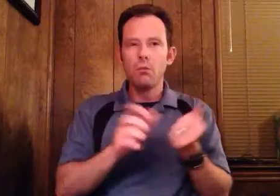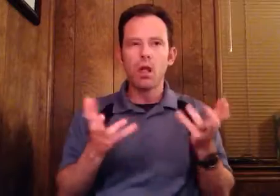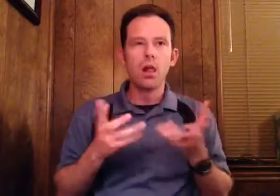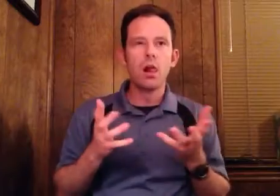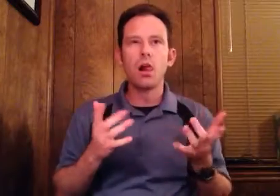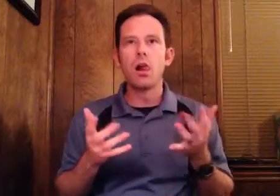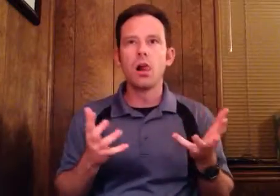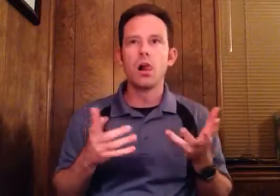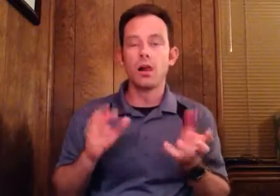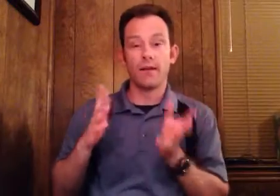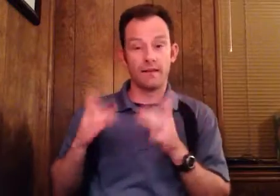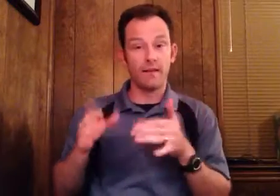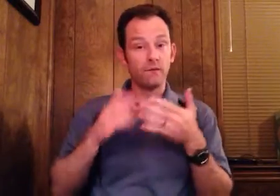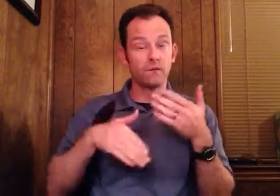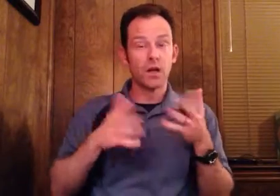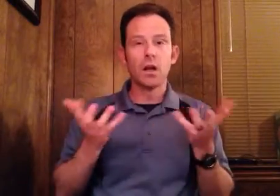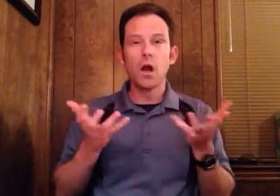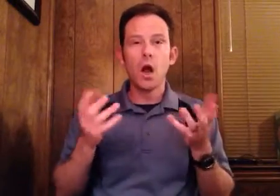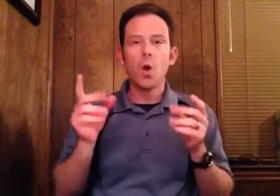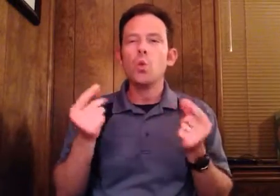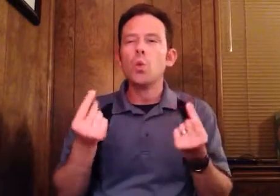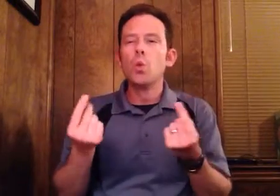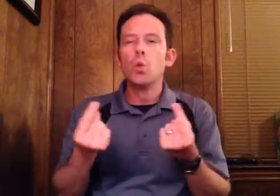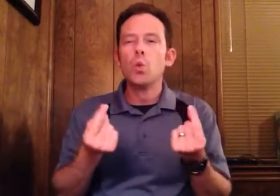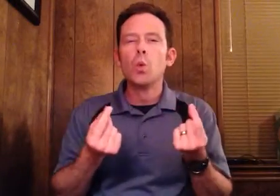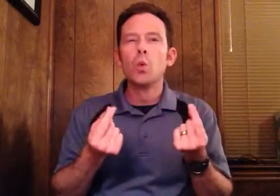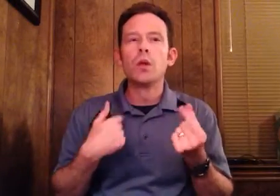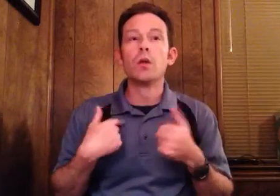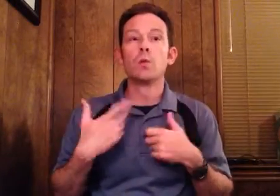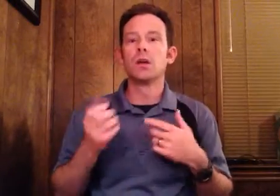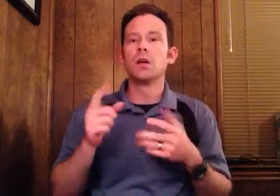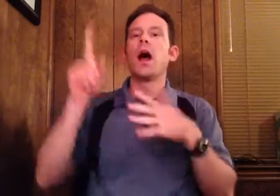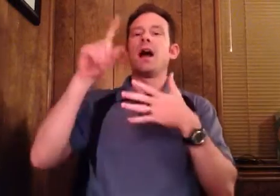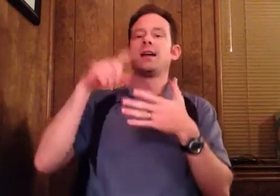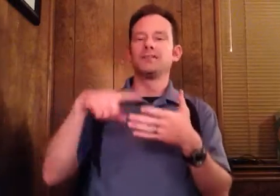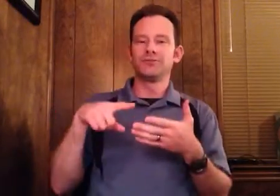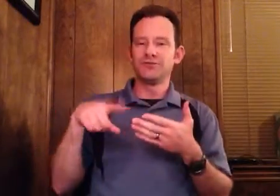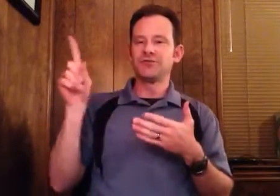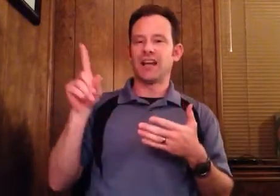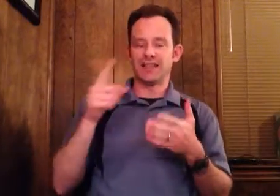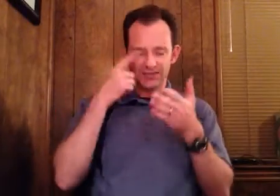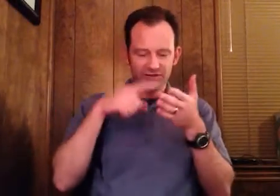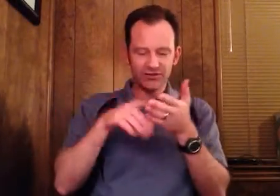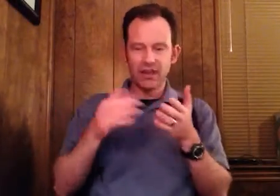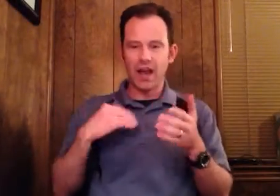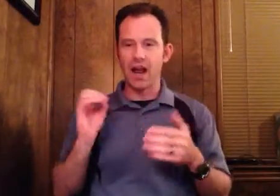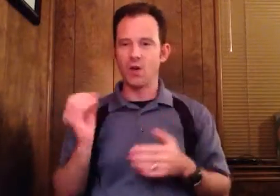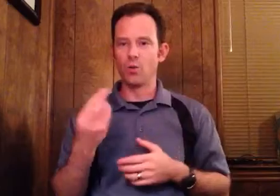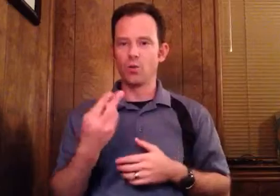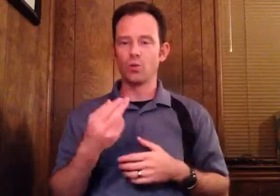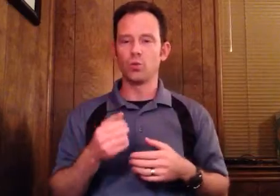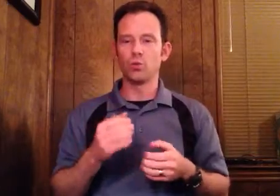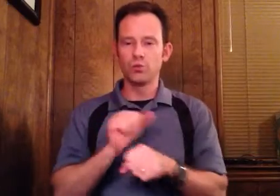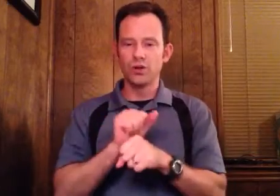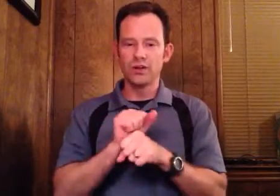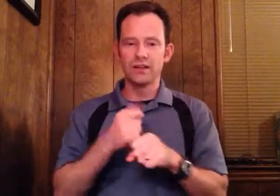can check. Okay, now we're going to take it step by step, Piece